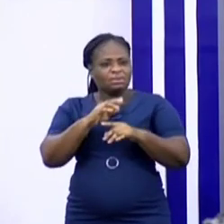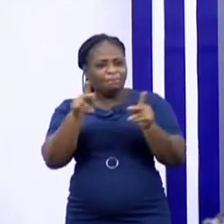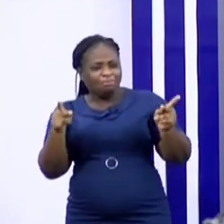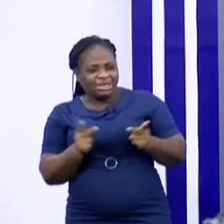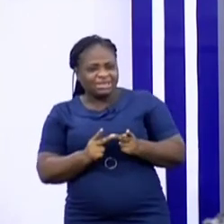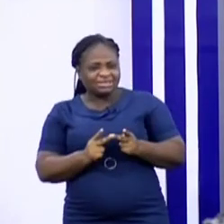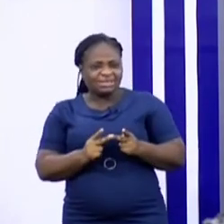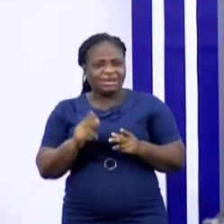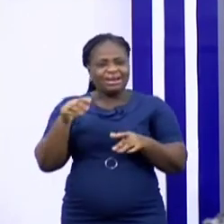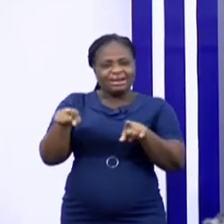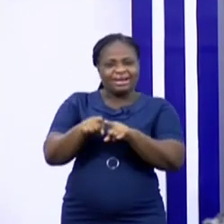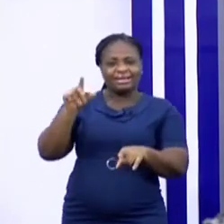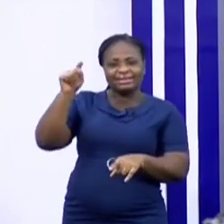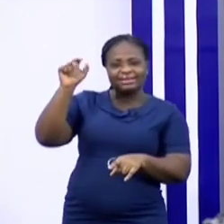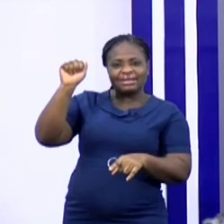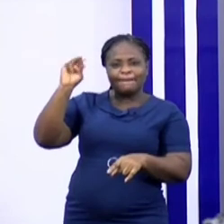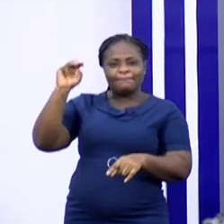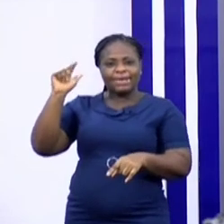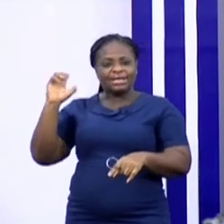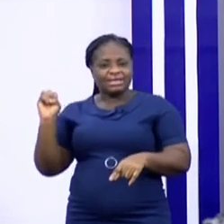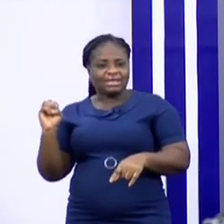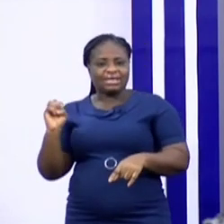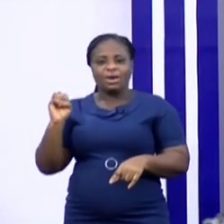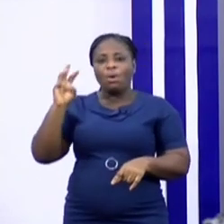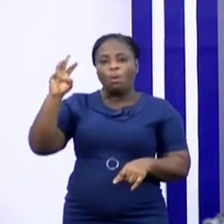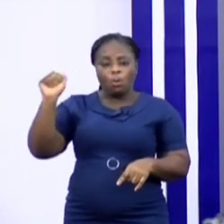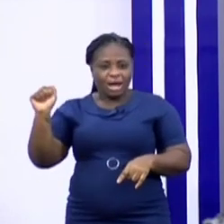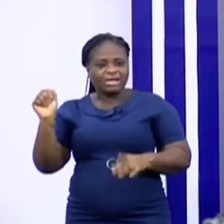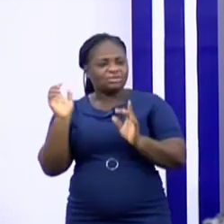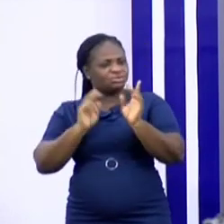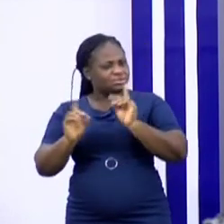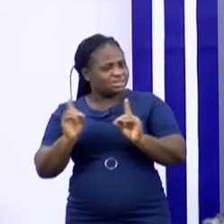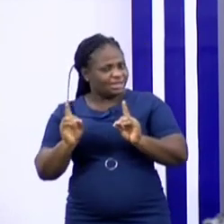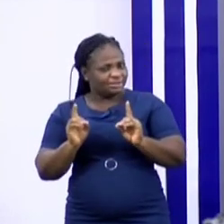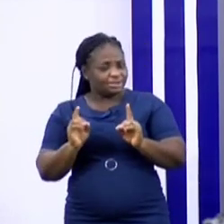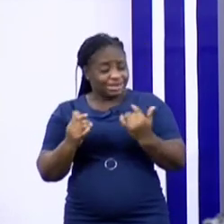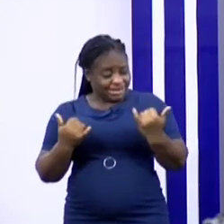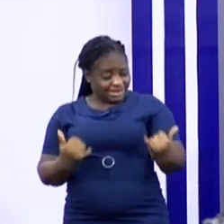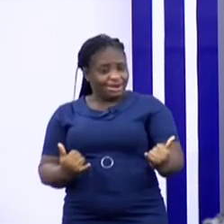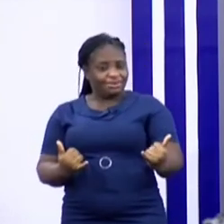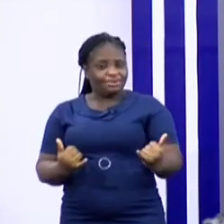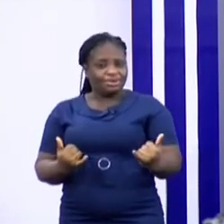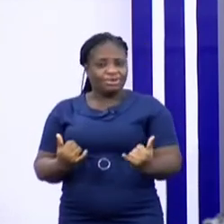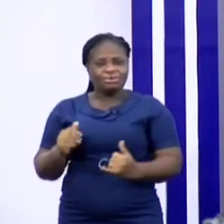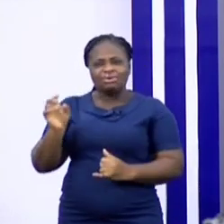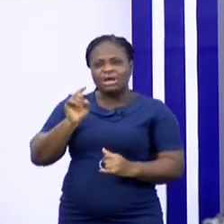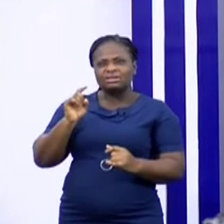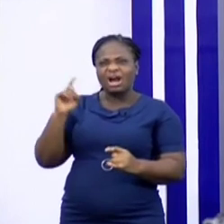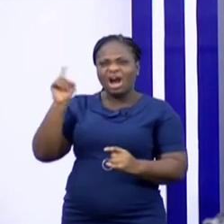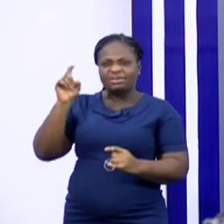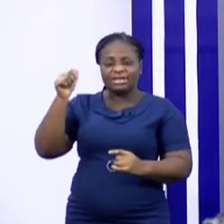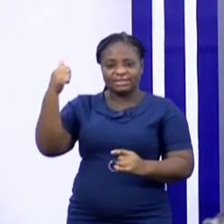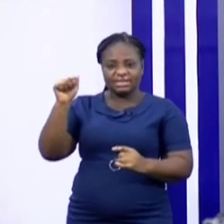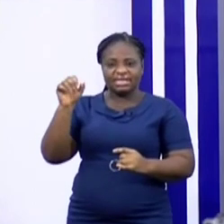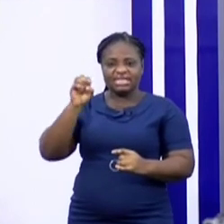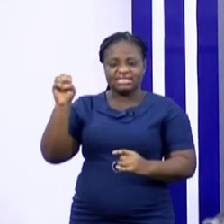Tamale, contact tracing is being done. Our contact tracing is being done. Currently, we are looking at about 110 contacts in Eastern